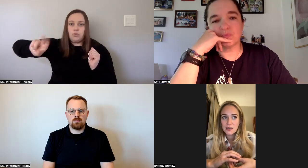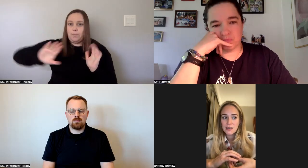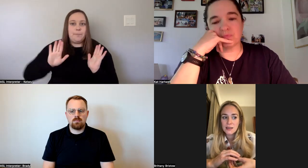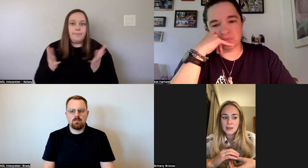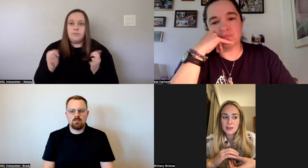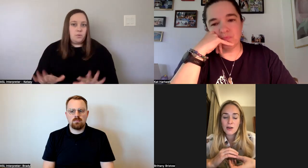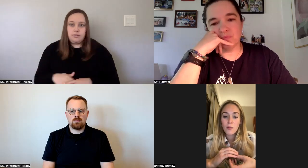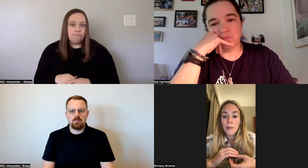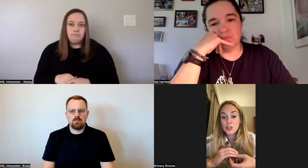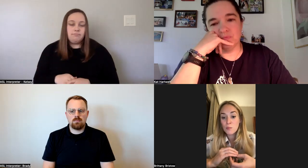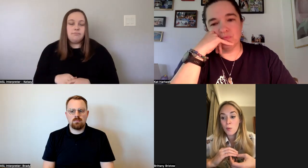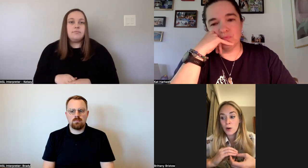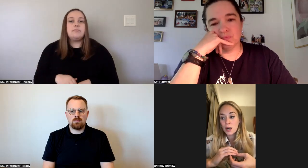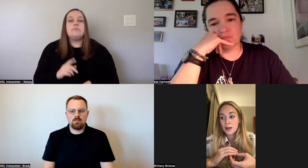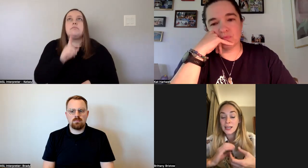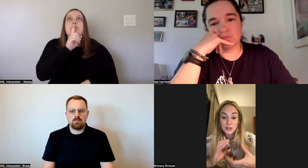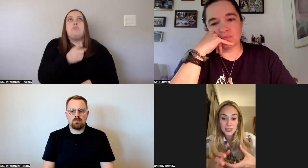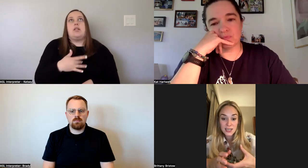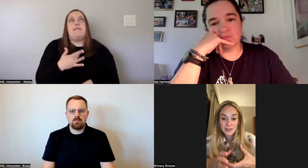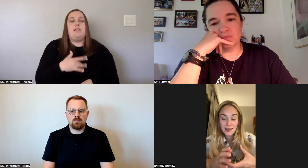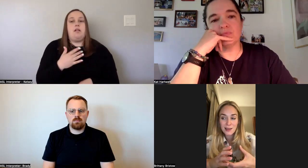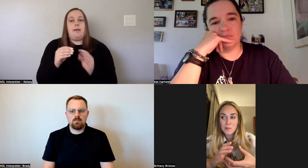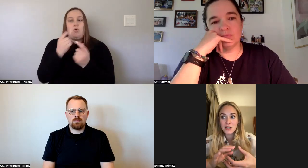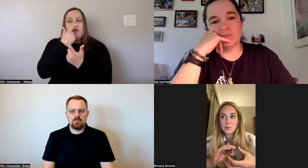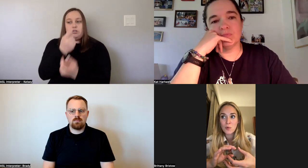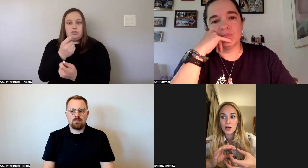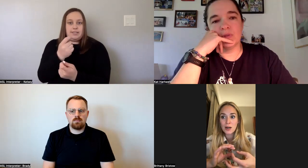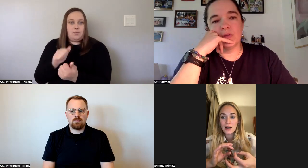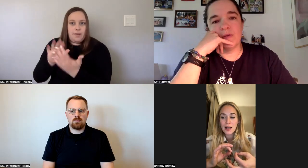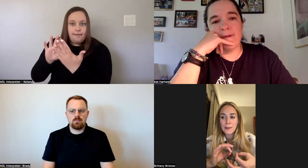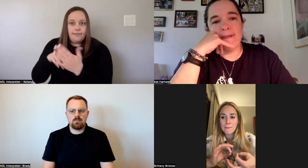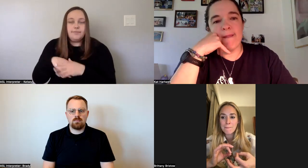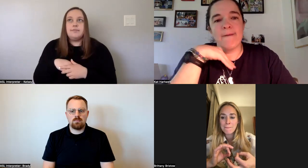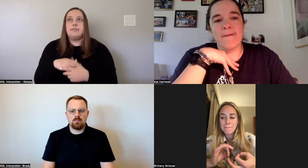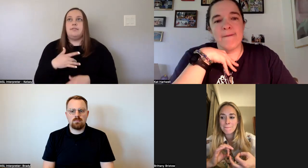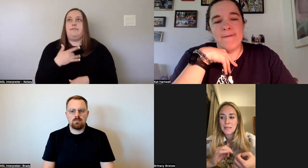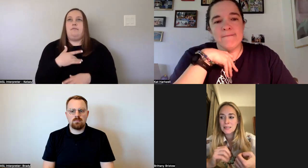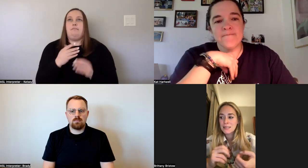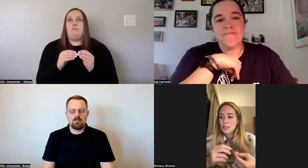because there are much more interesting and much more